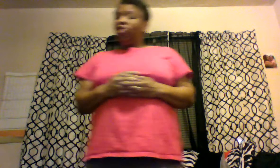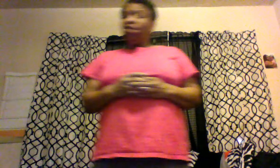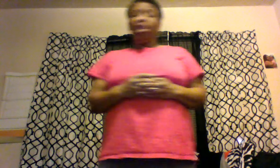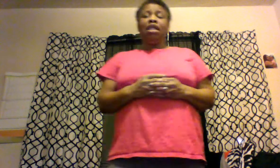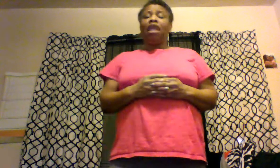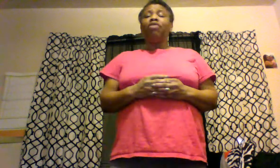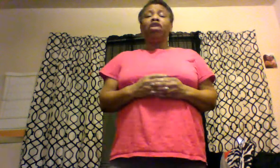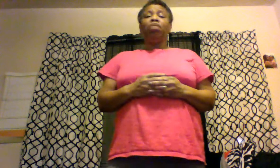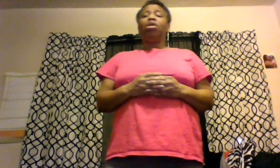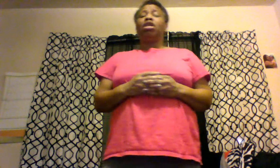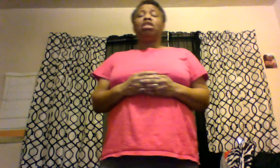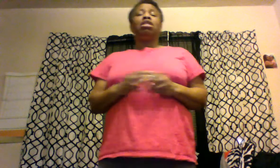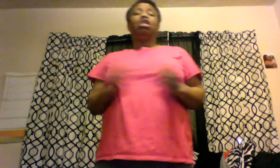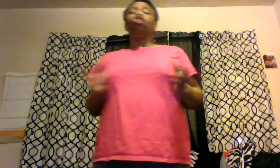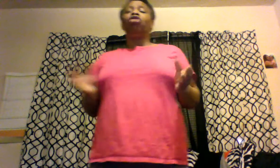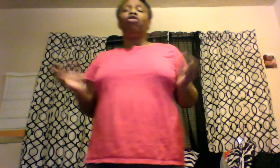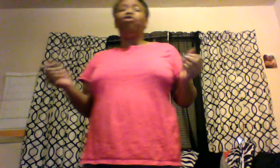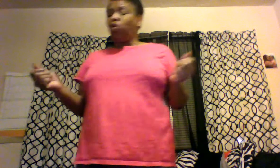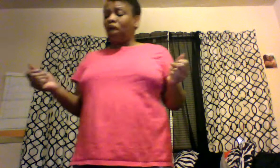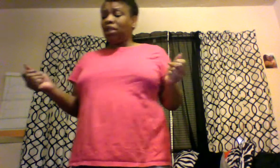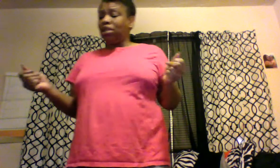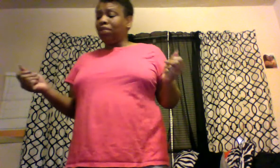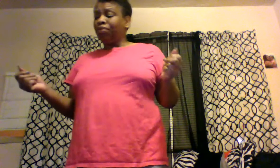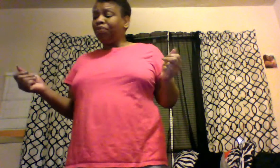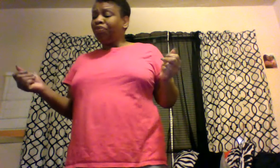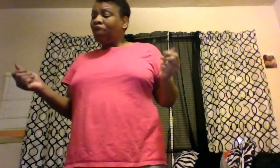career leading African Americans in their struggle for equality.